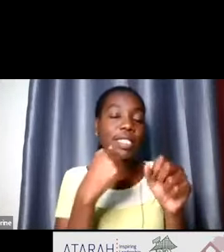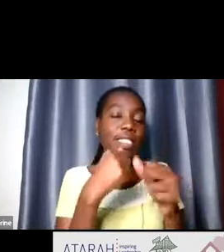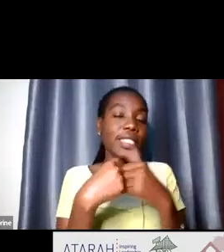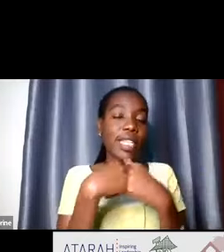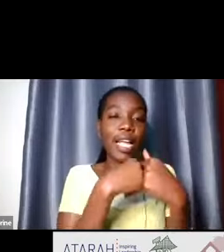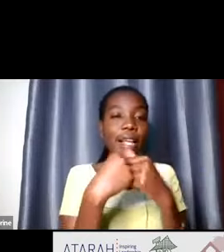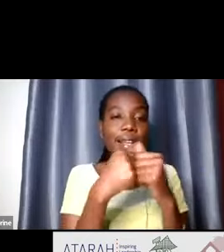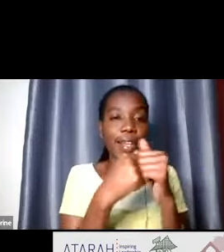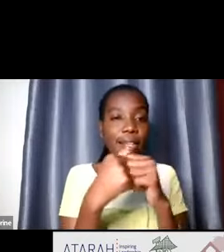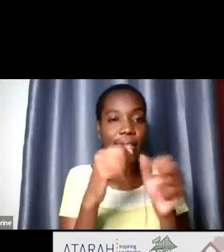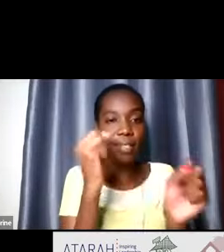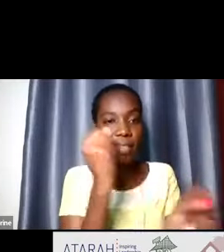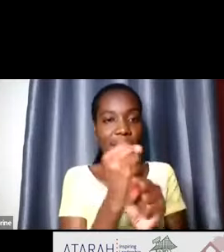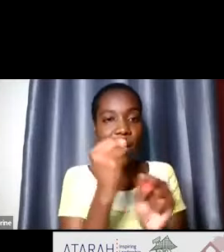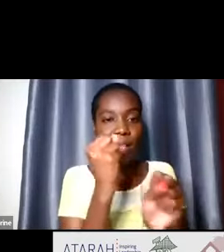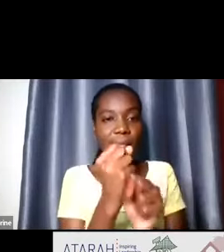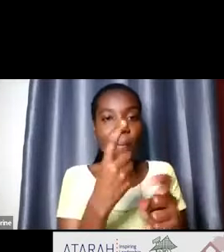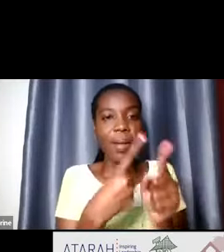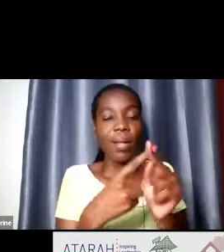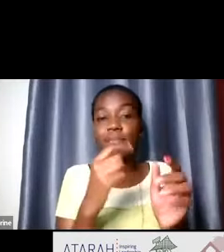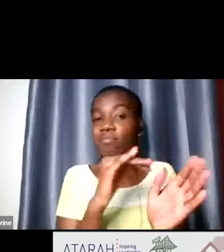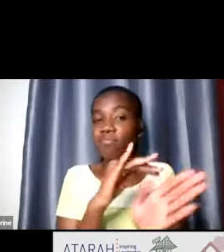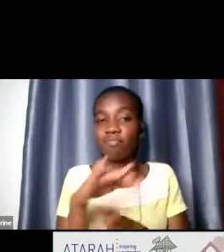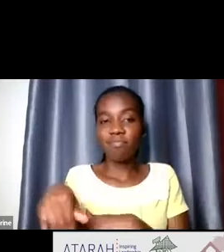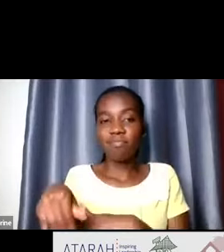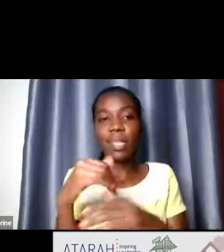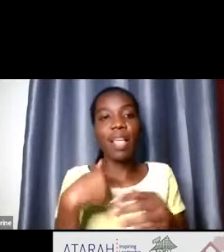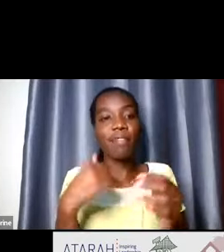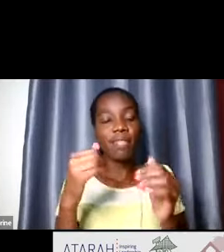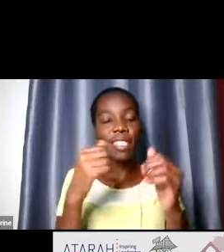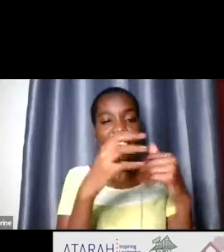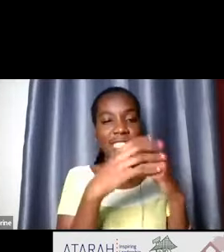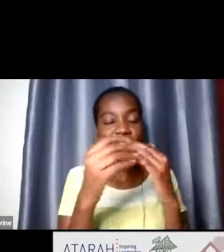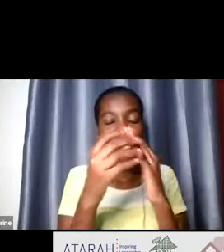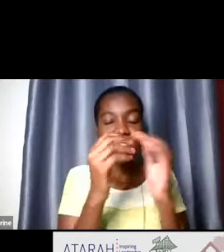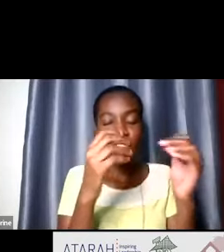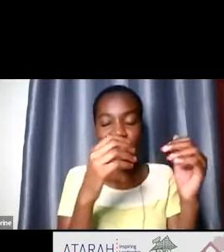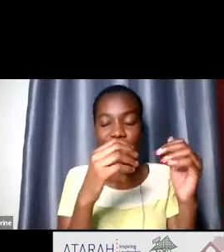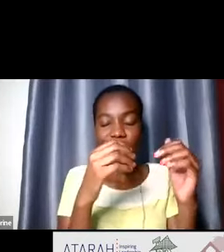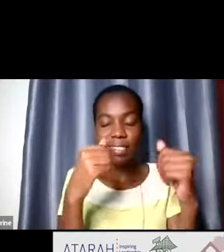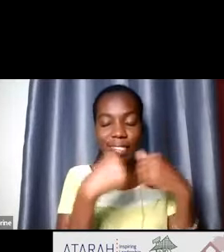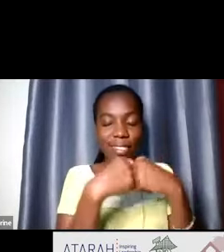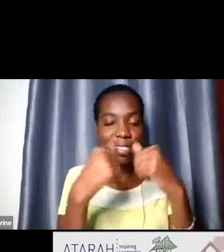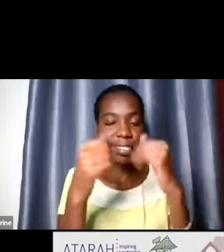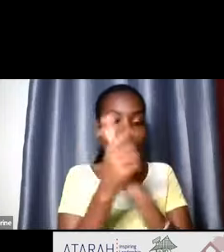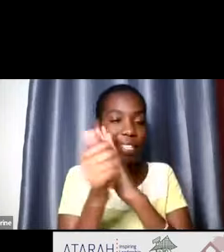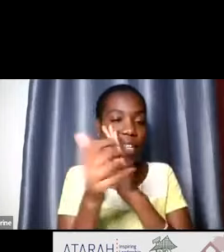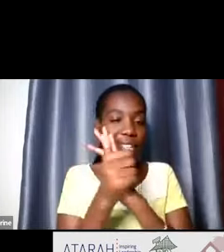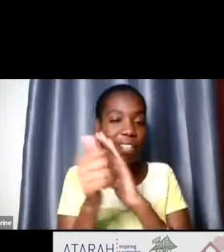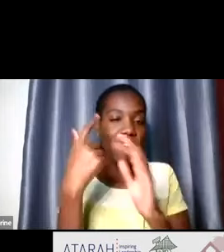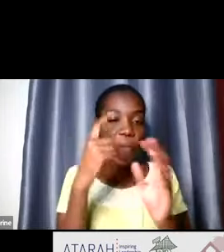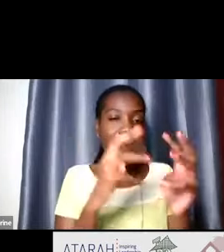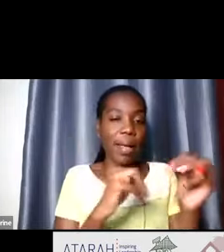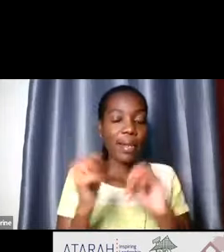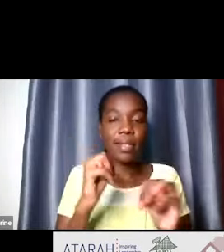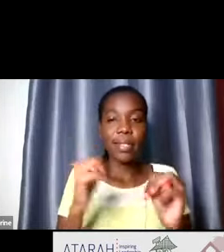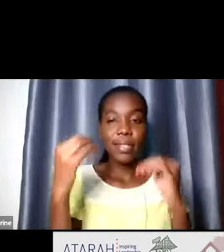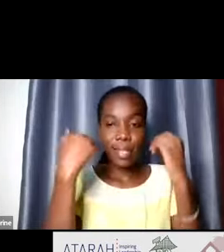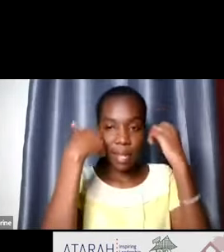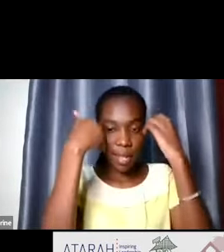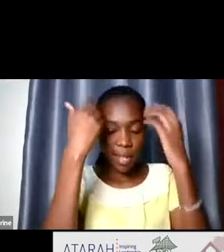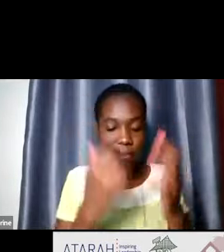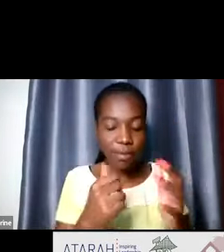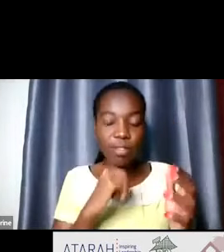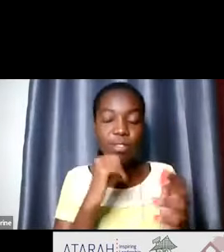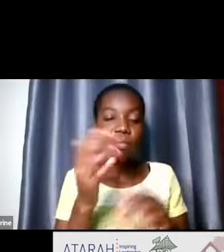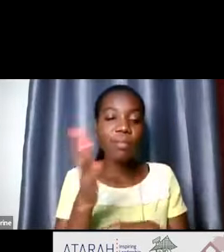that, it's also good to have skills of managing stress at work so that you don't resort to alcohol use.